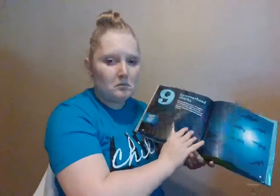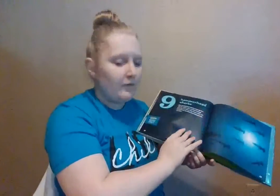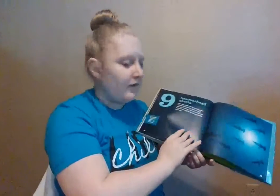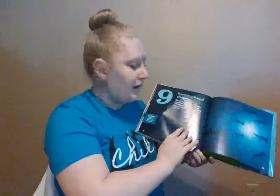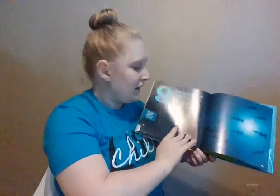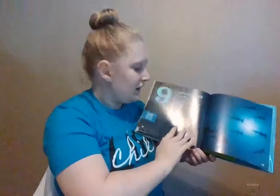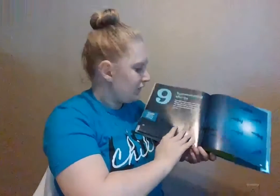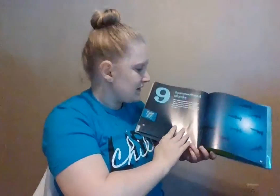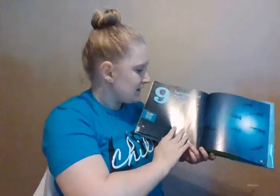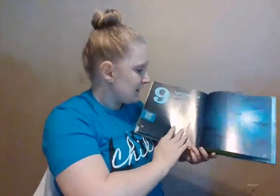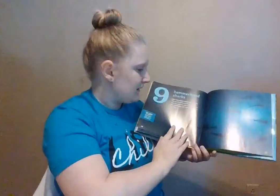Very interesting.